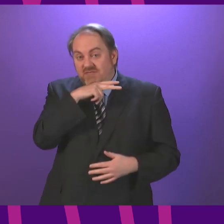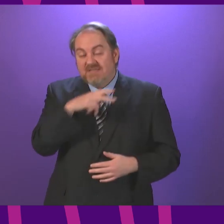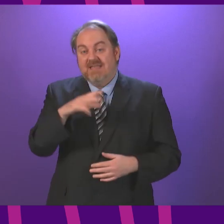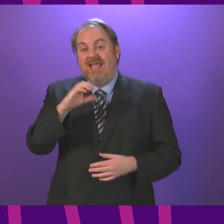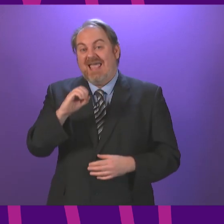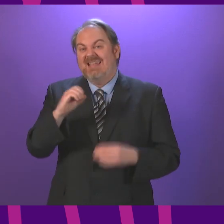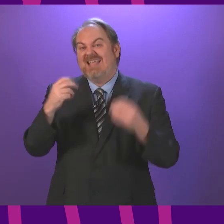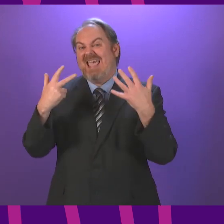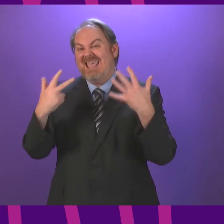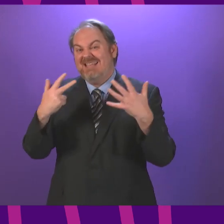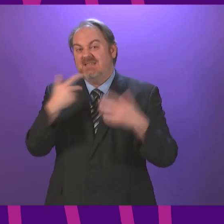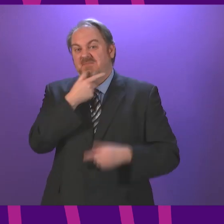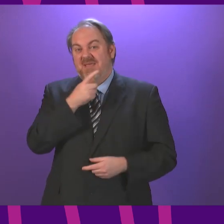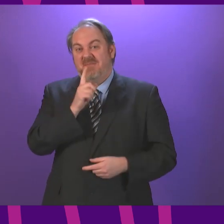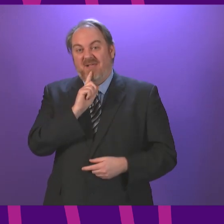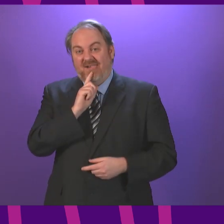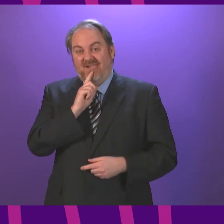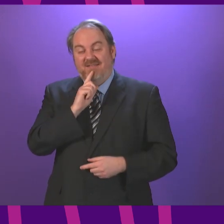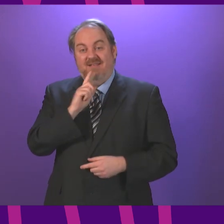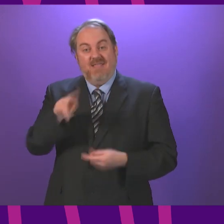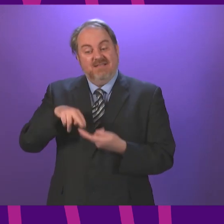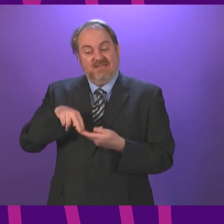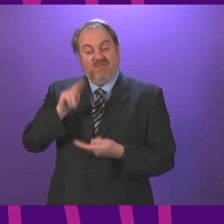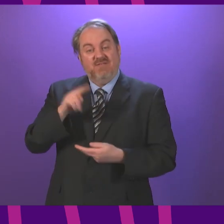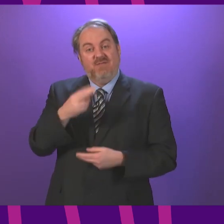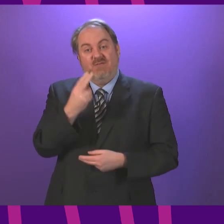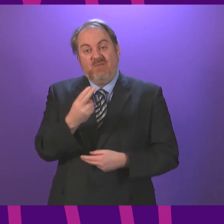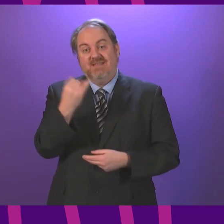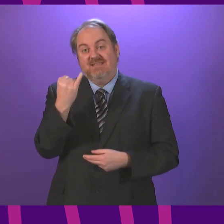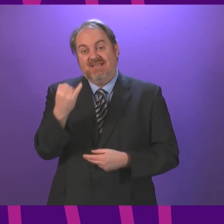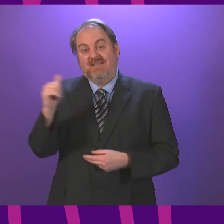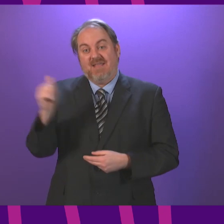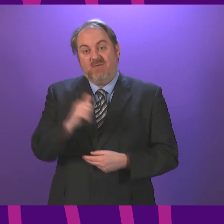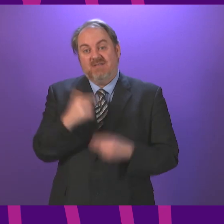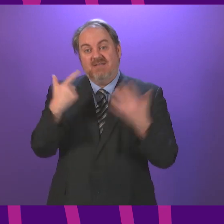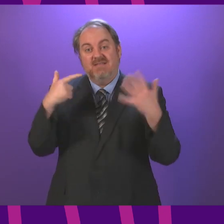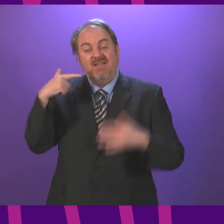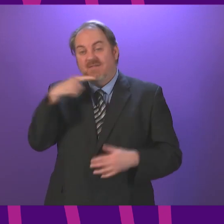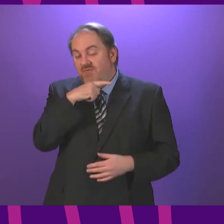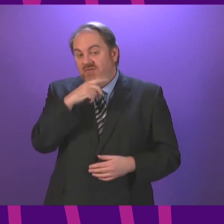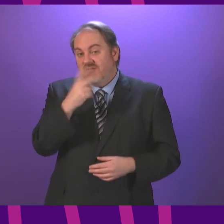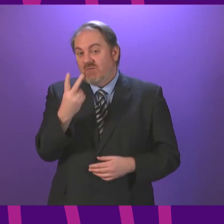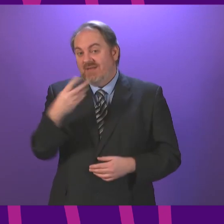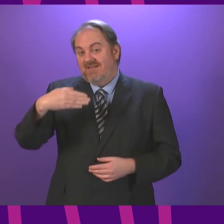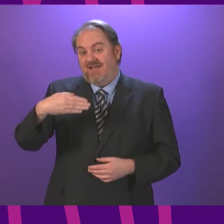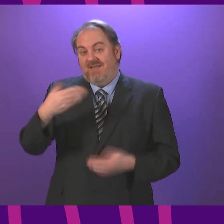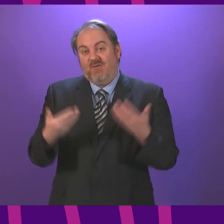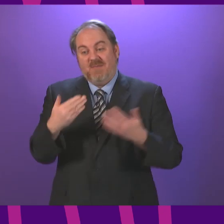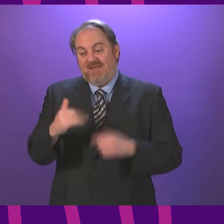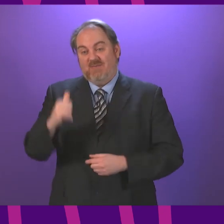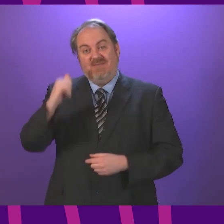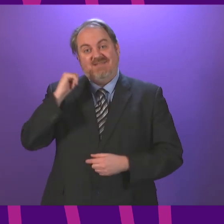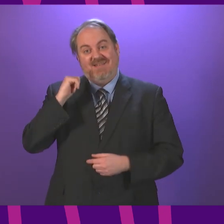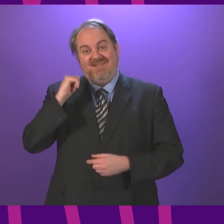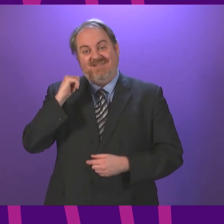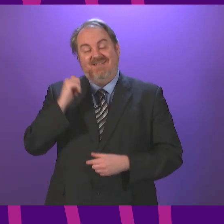received their first dose of the vaccine. That is an increase of 26,729 since yesterday. In addition,